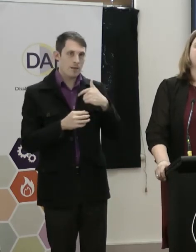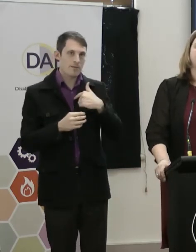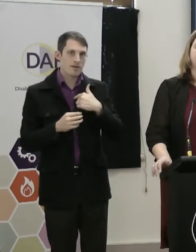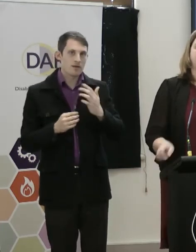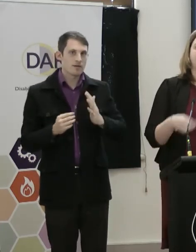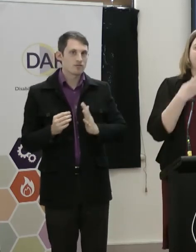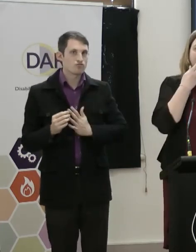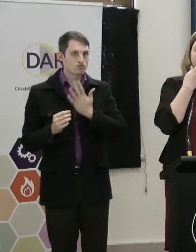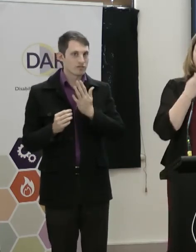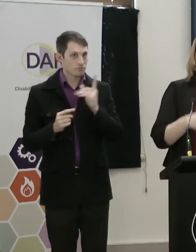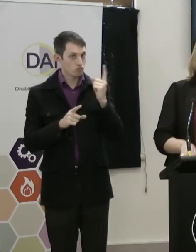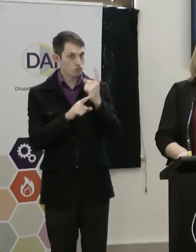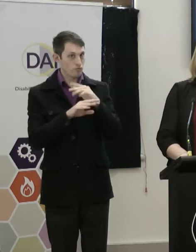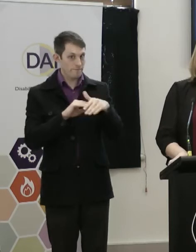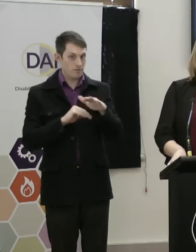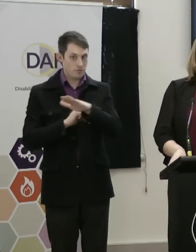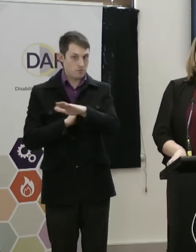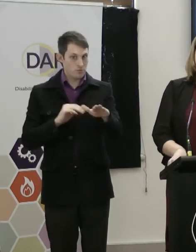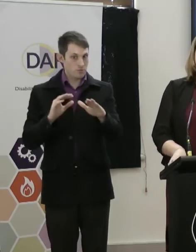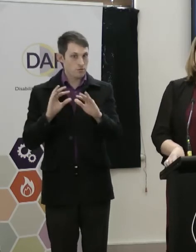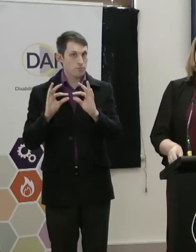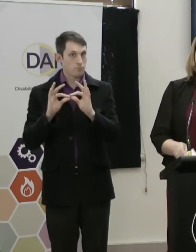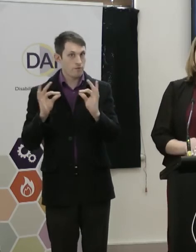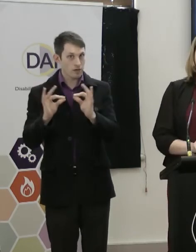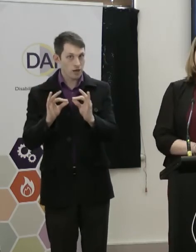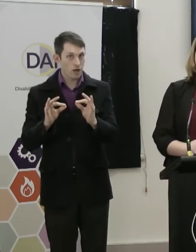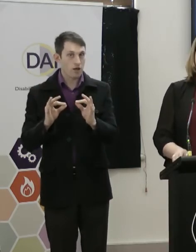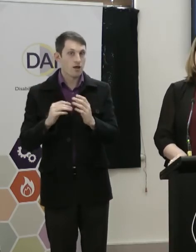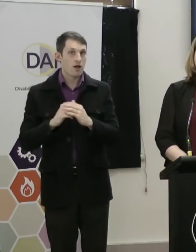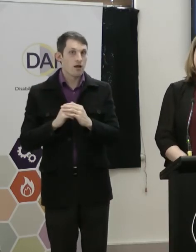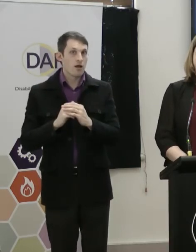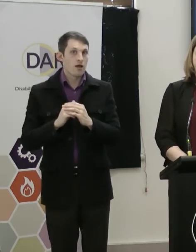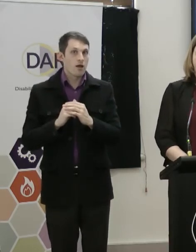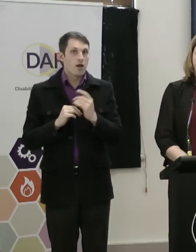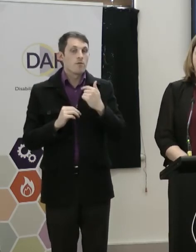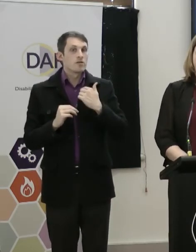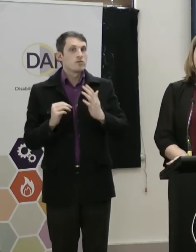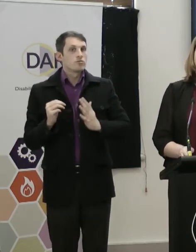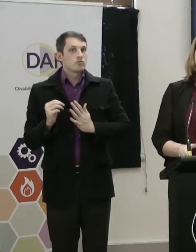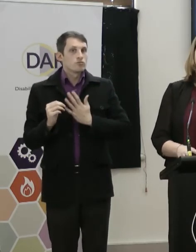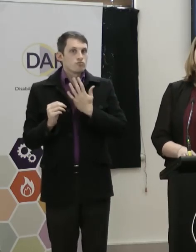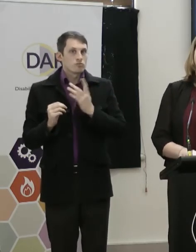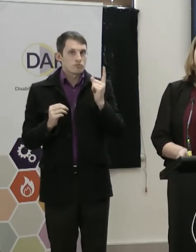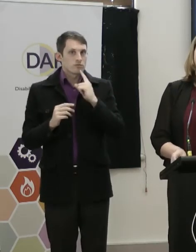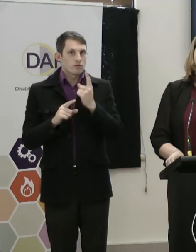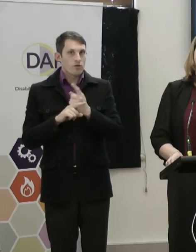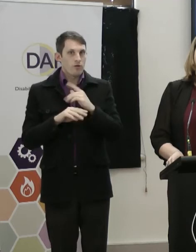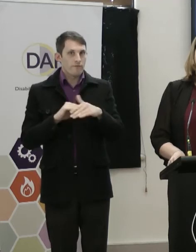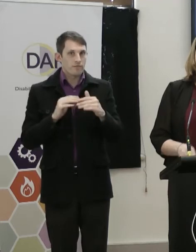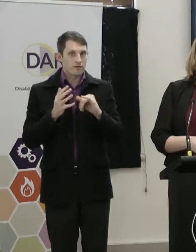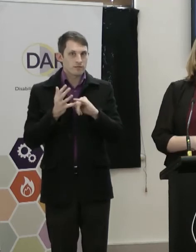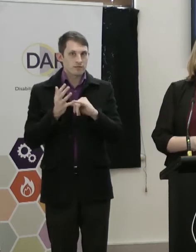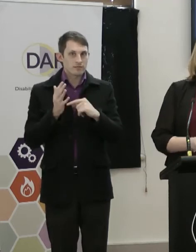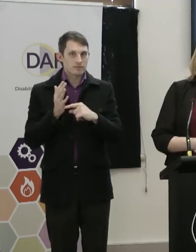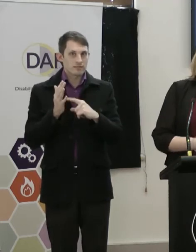the providers, and I'm interested in the standard staffing and